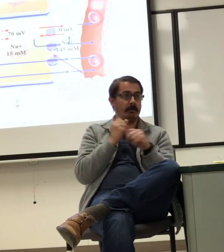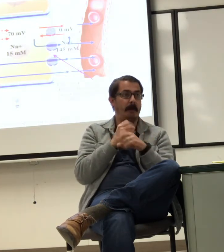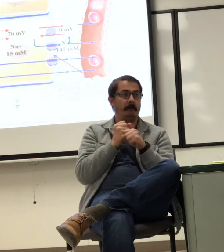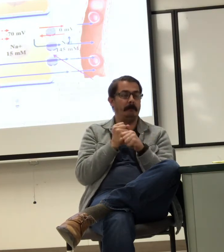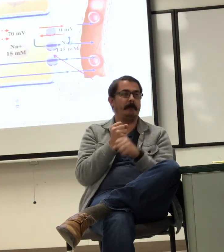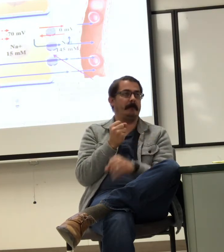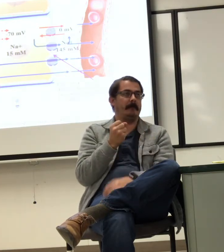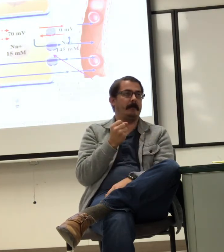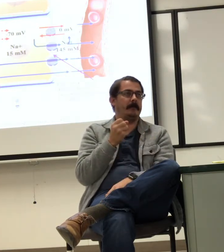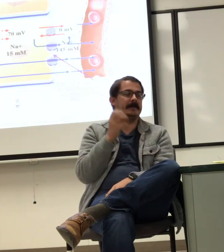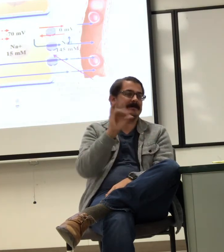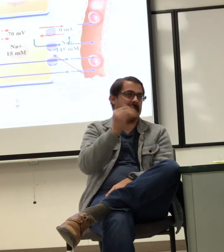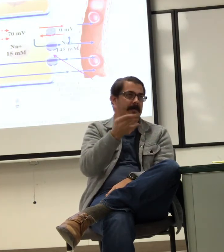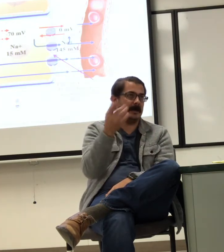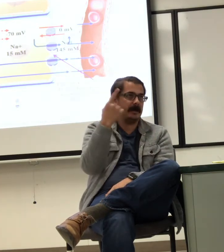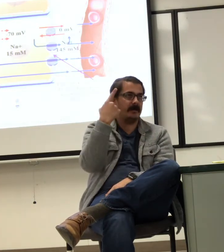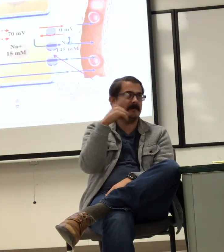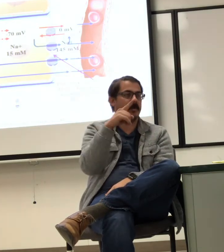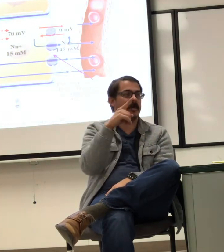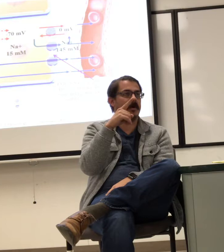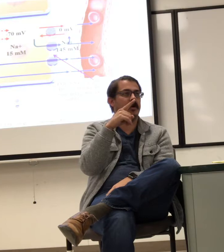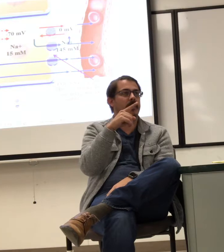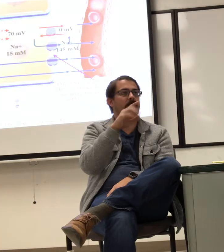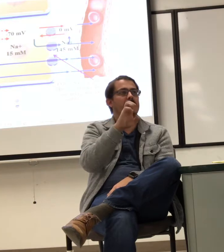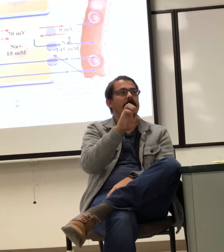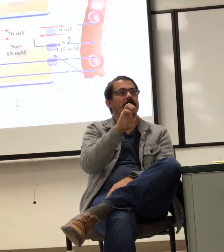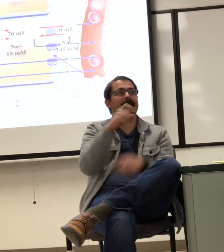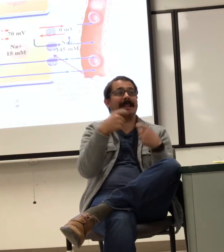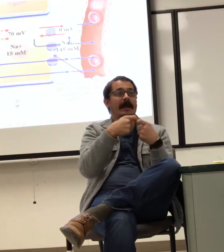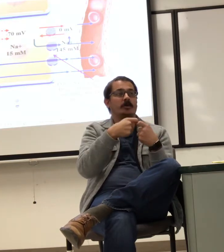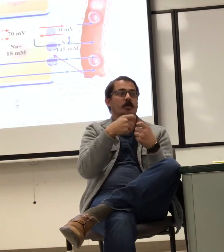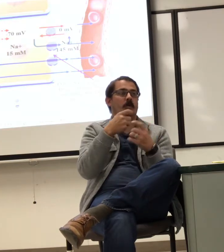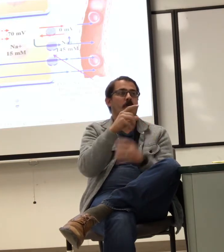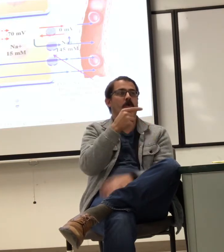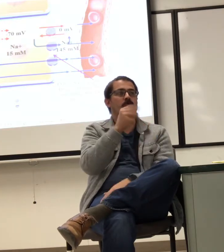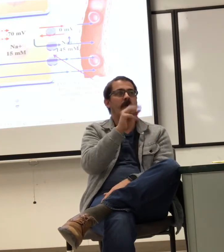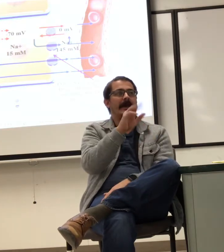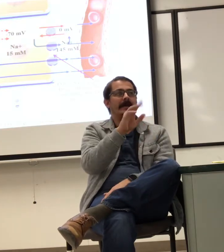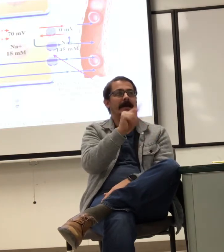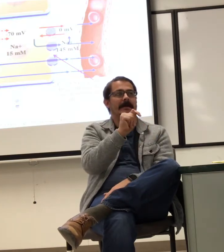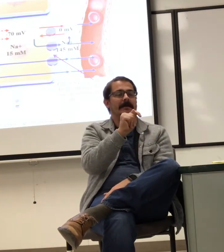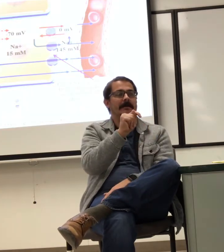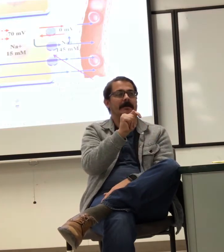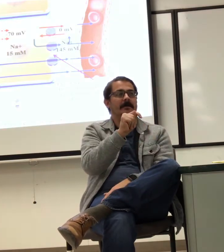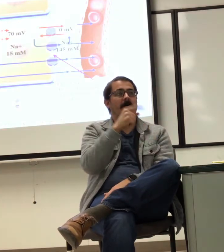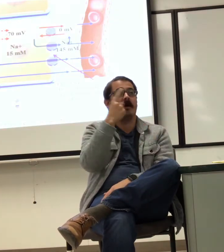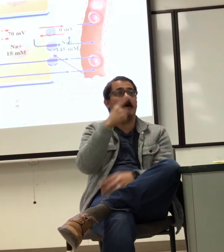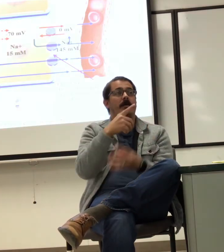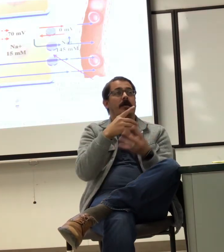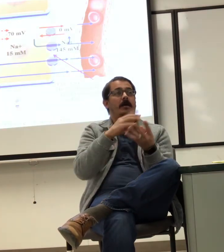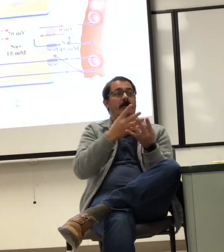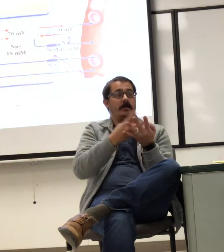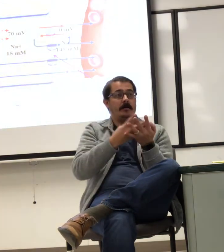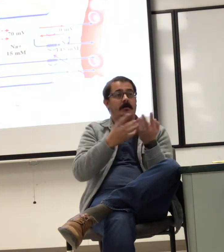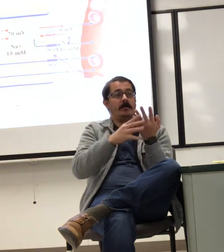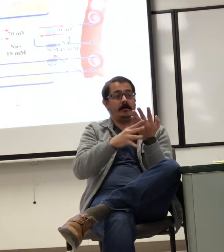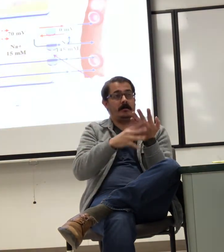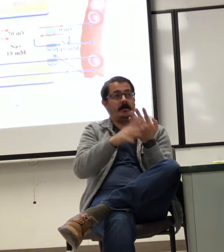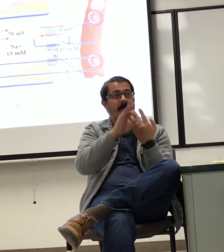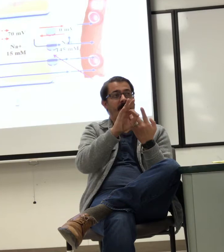it's the same thing for the electrical gradient. On the filtrate,